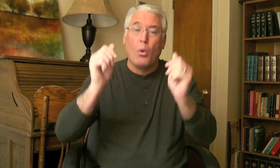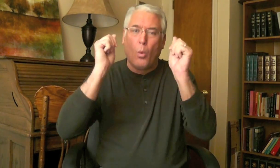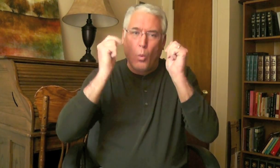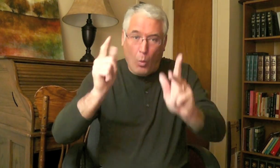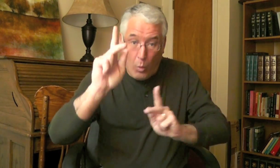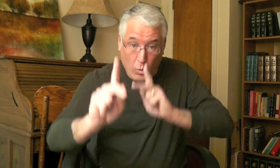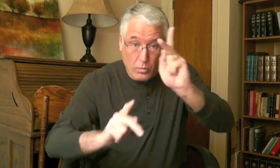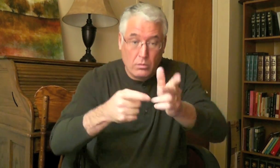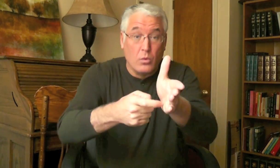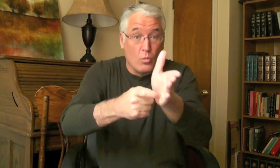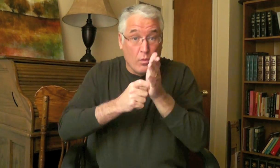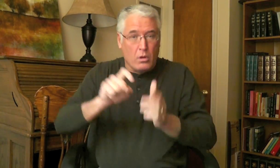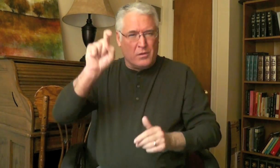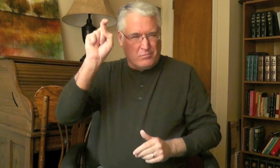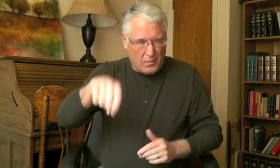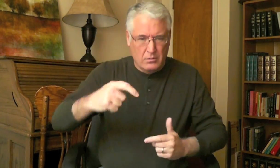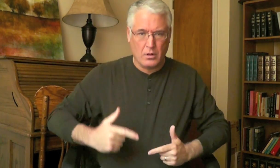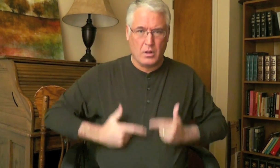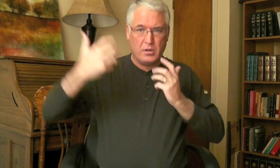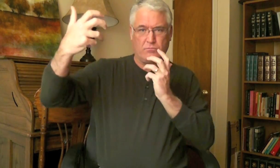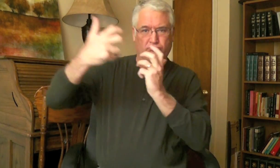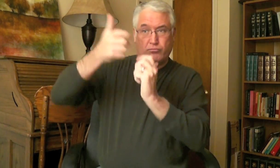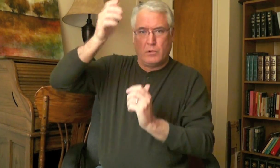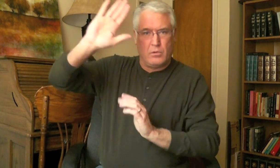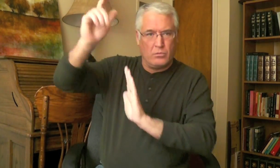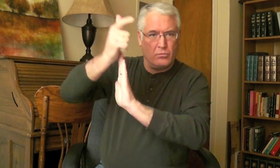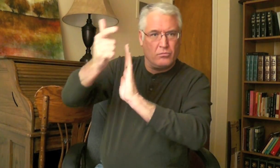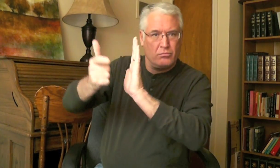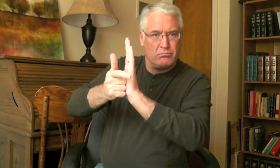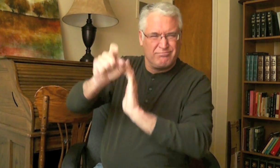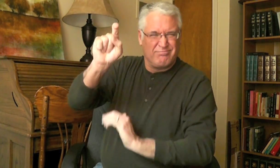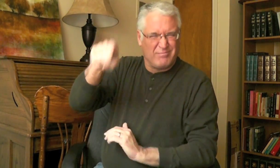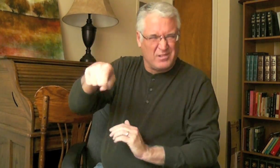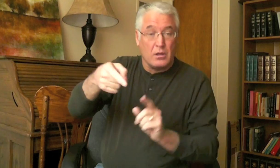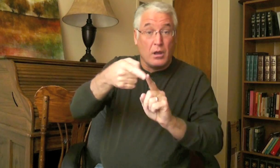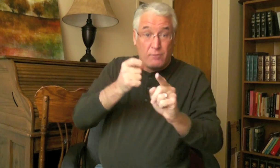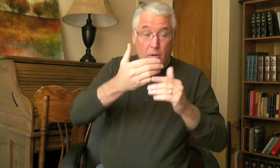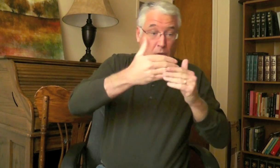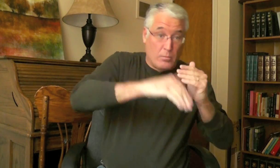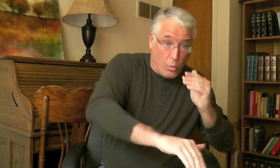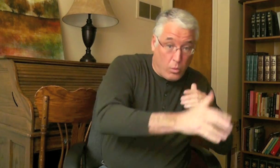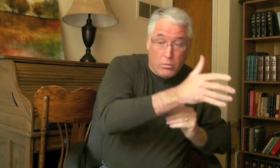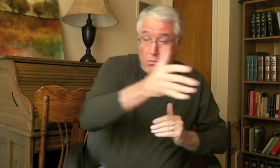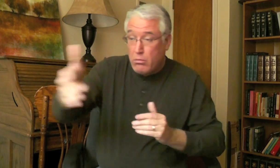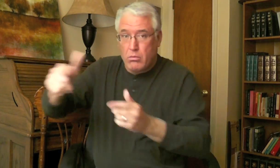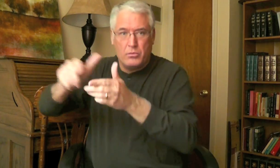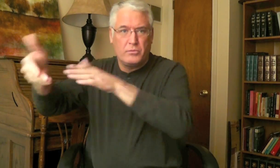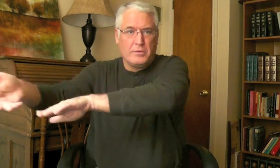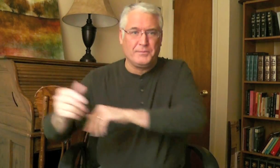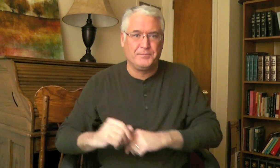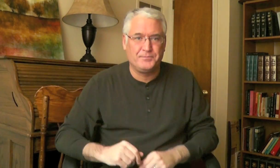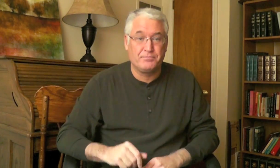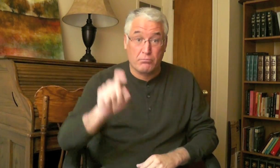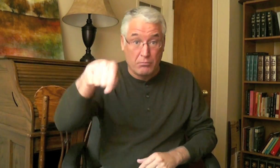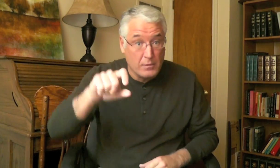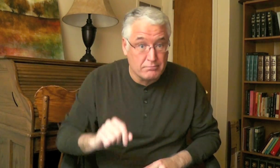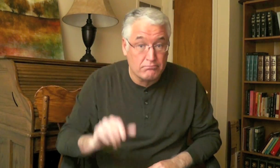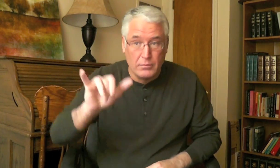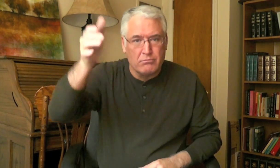matter, all people are required that they must live according to God's law from birth till death. They